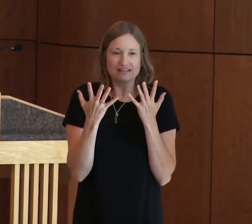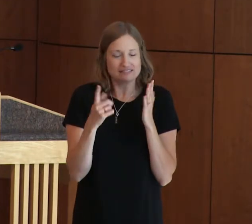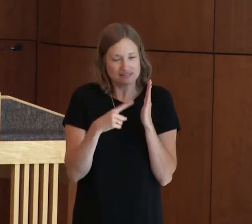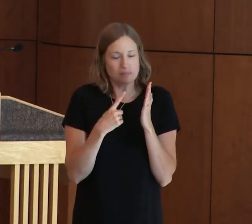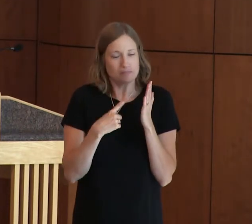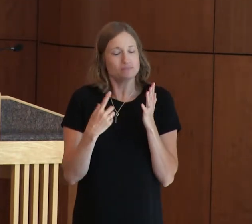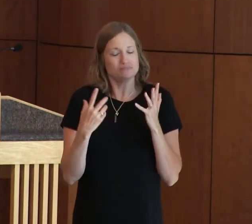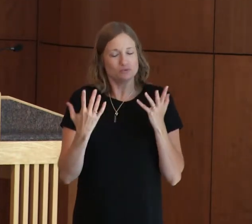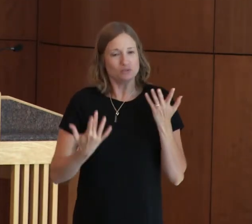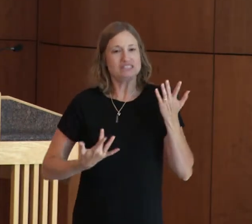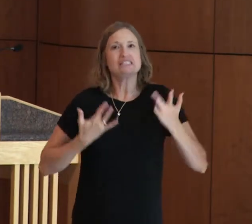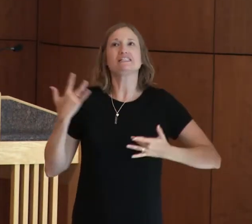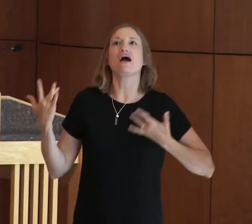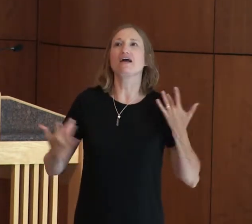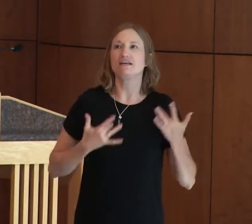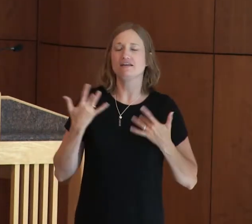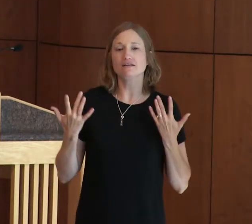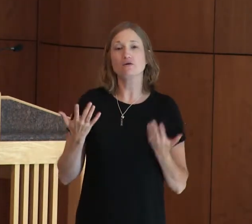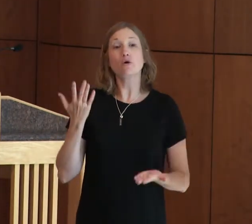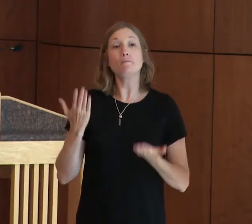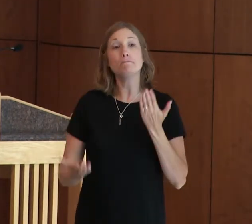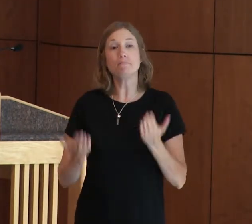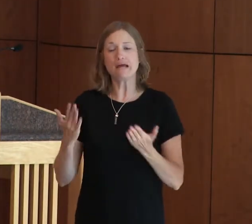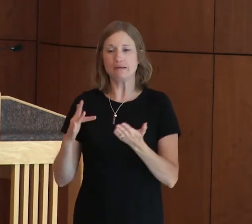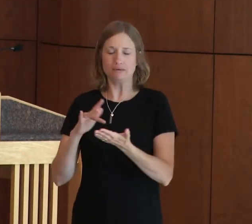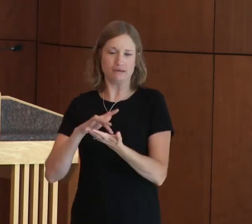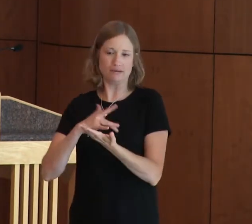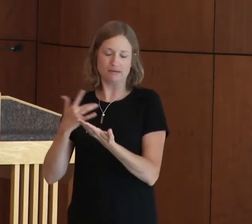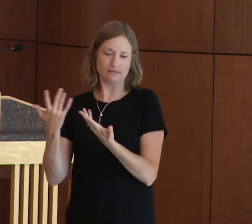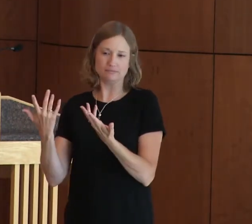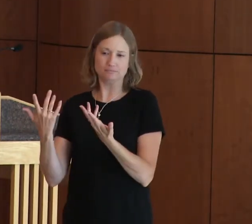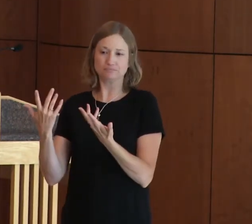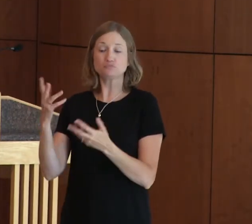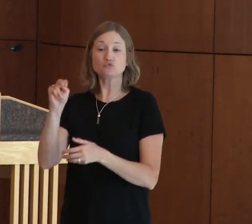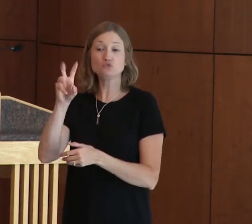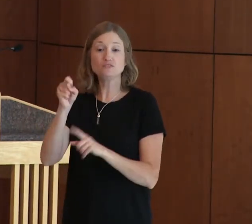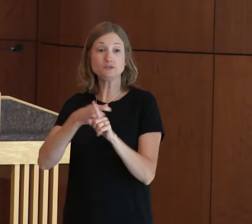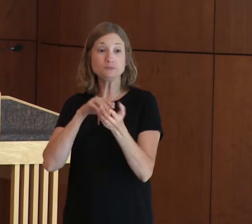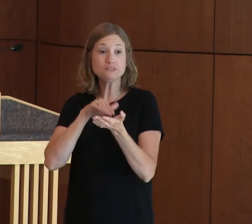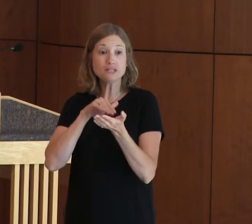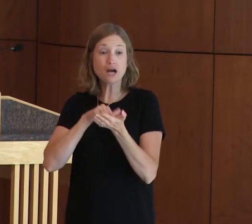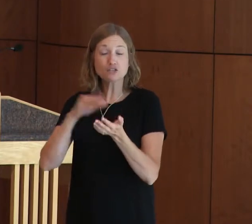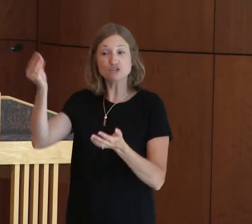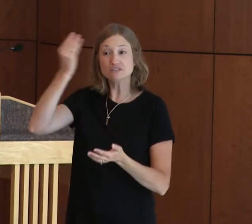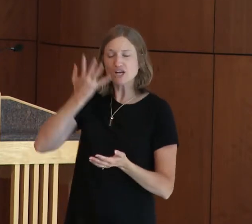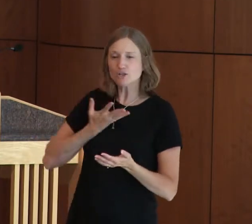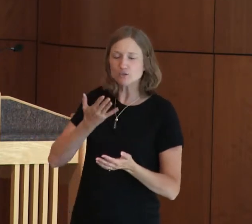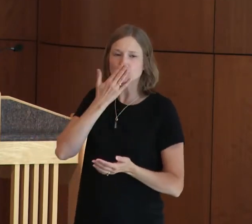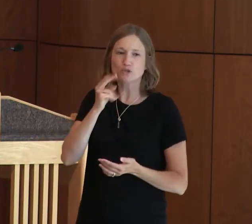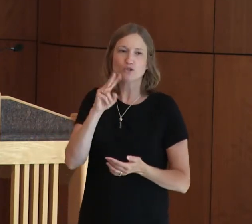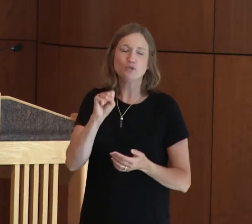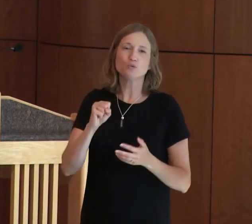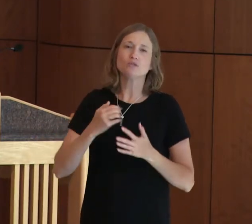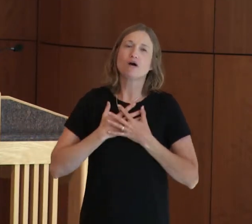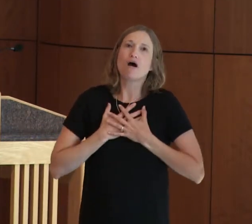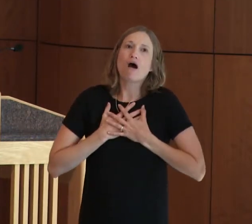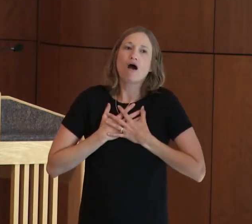that medical diagnosis comes back and it's the best news that we were hoping for, a birth of a child or